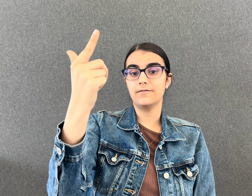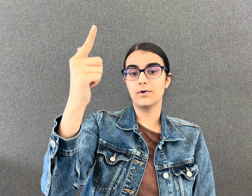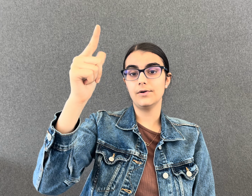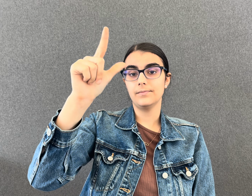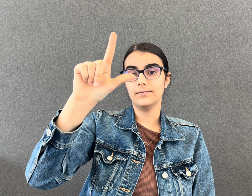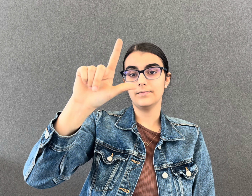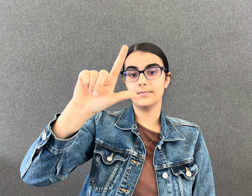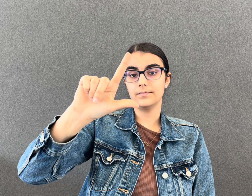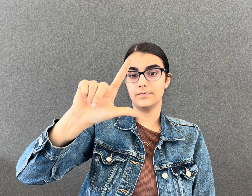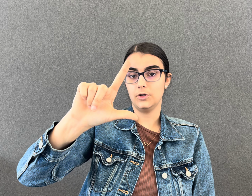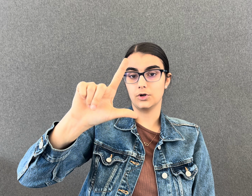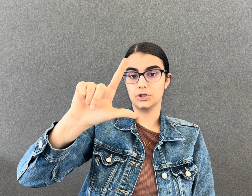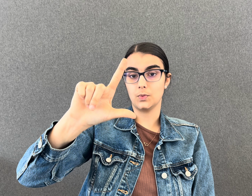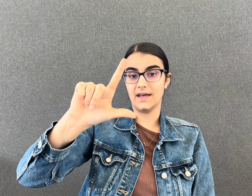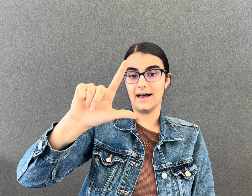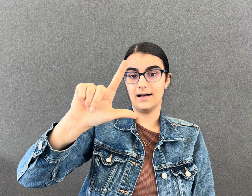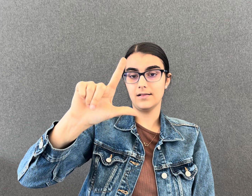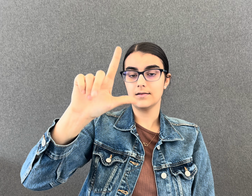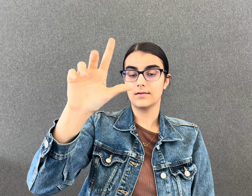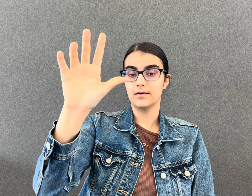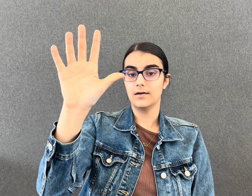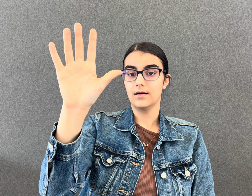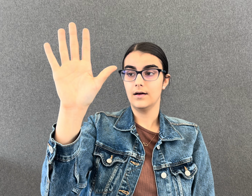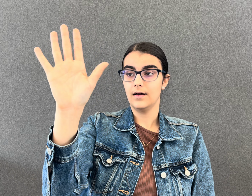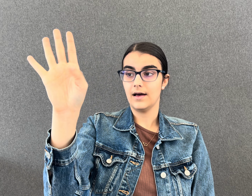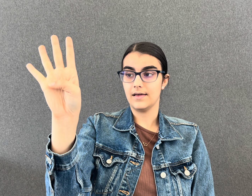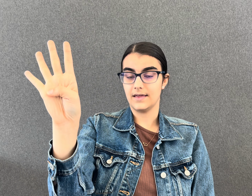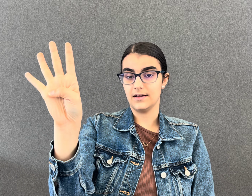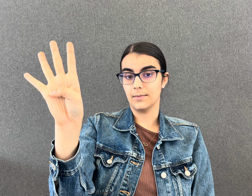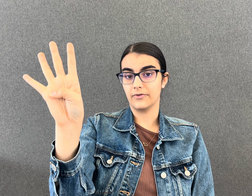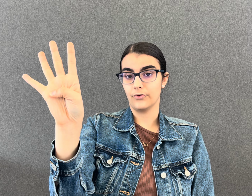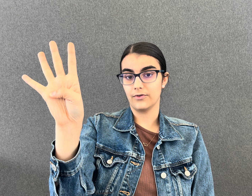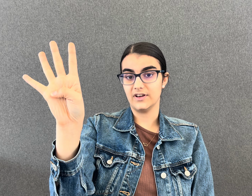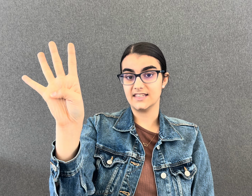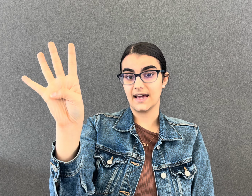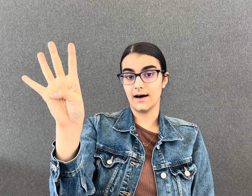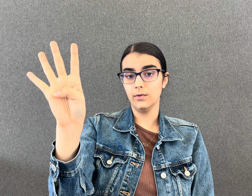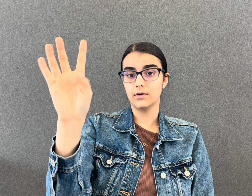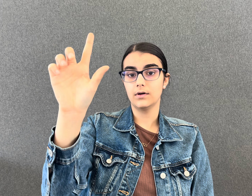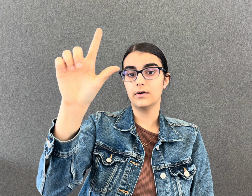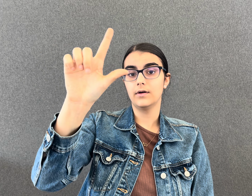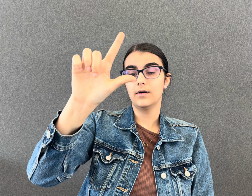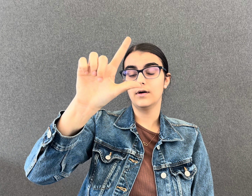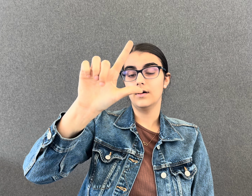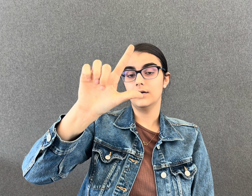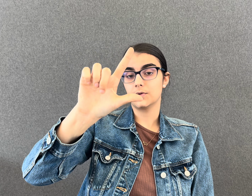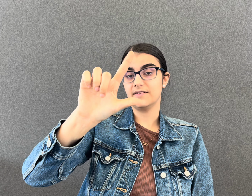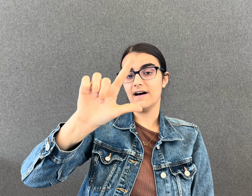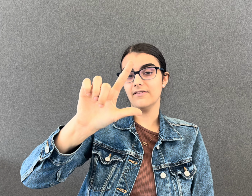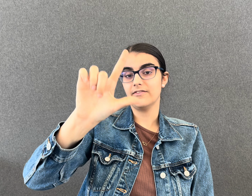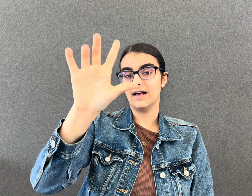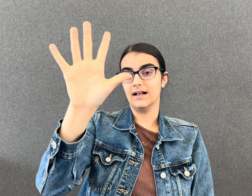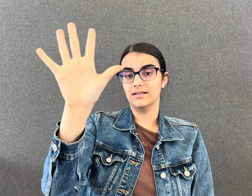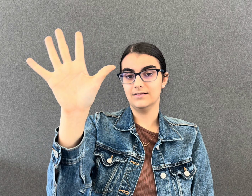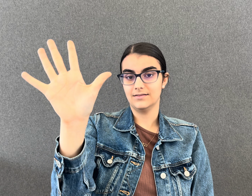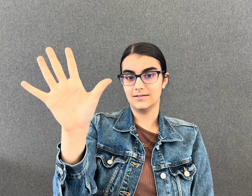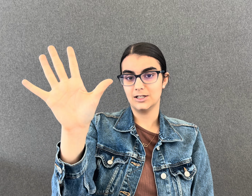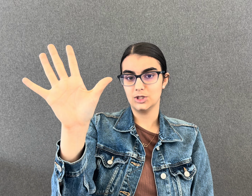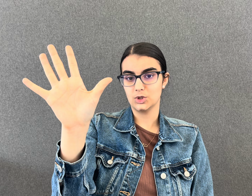24, you're gonna do an L, and then a number 4 facing out. 25, L,